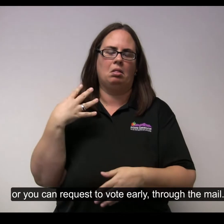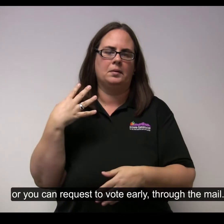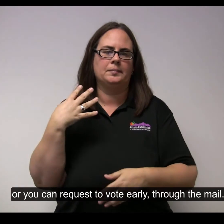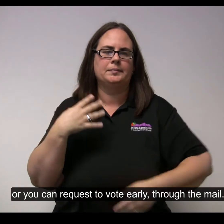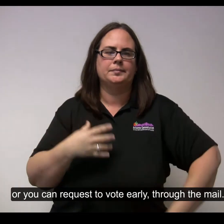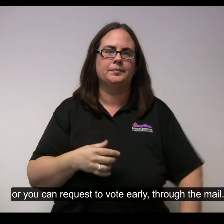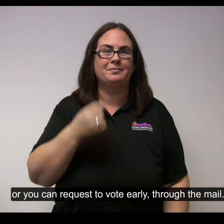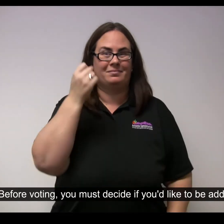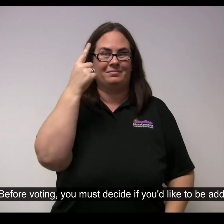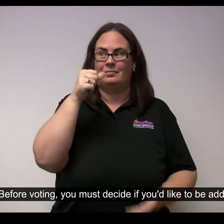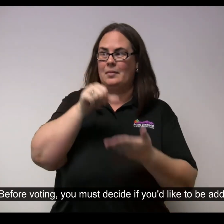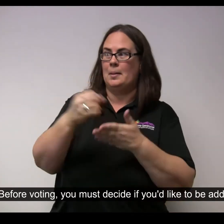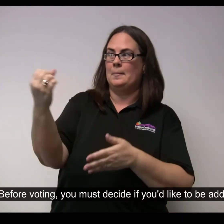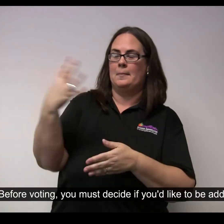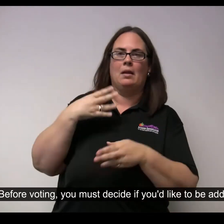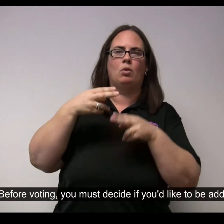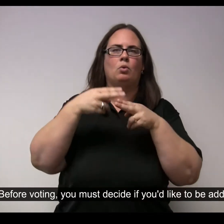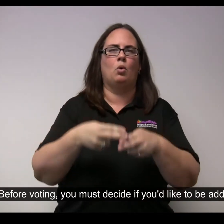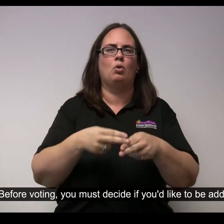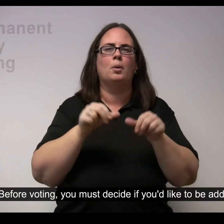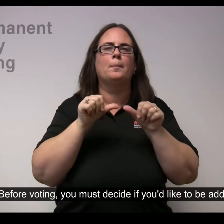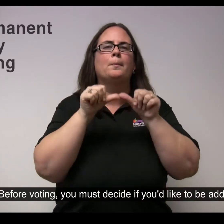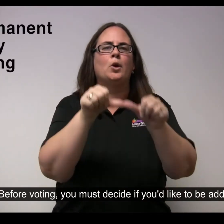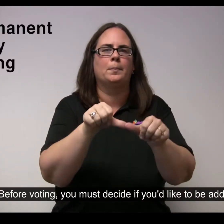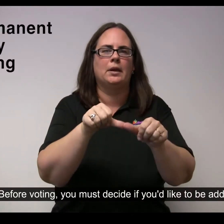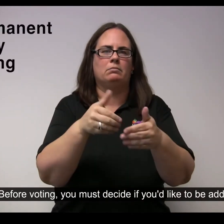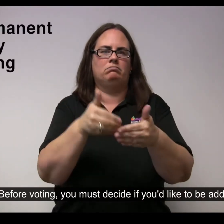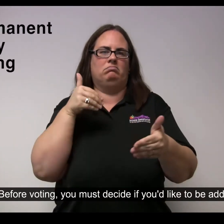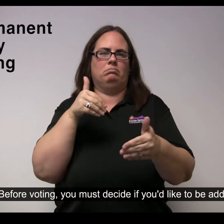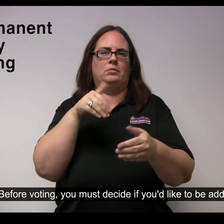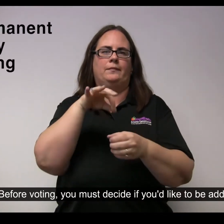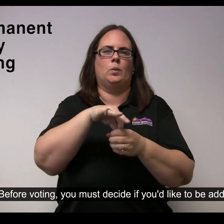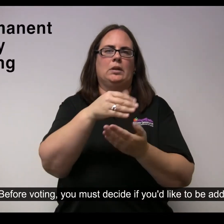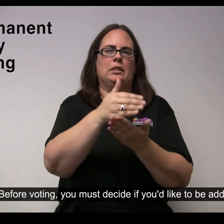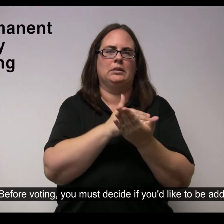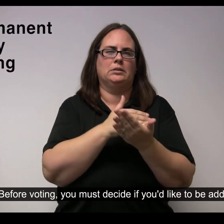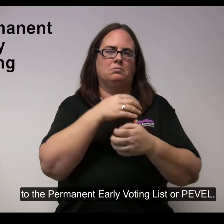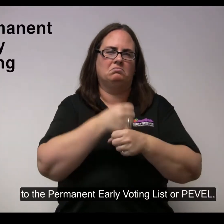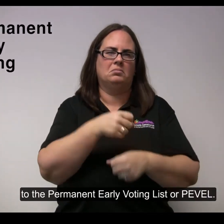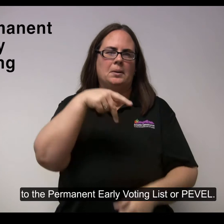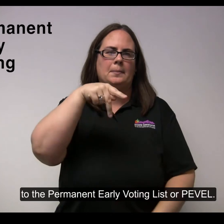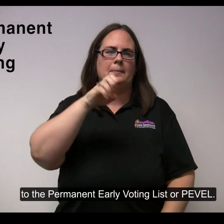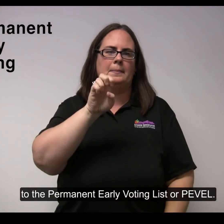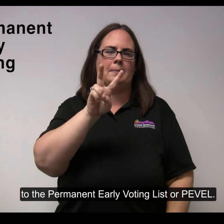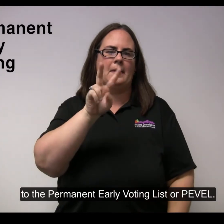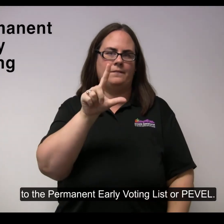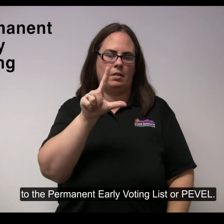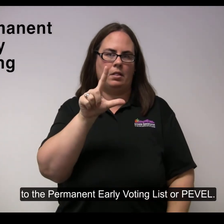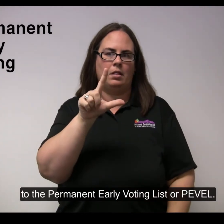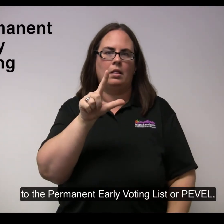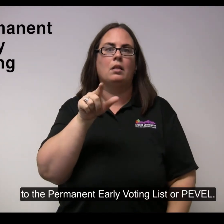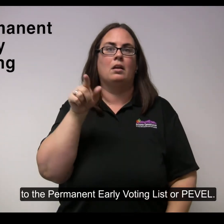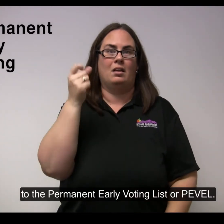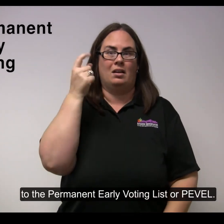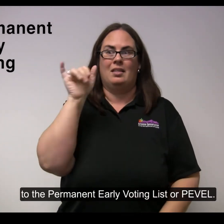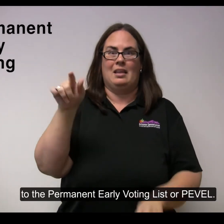the mail. Before voting, you must decide if you'd like to be added to the Permanent Early Voting List, or